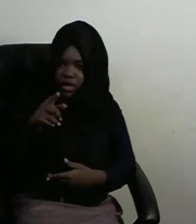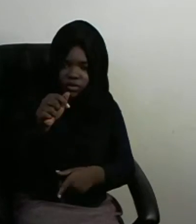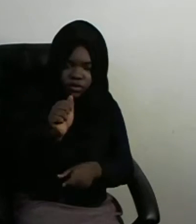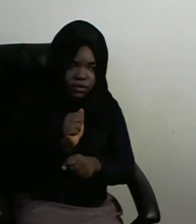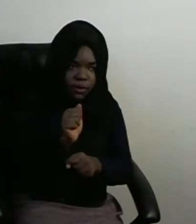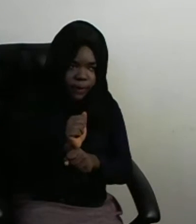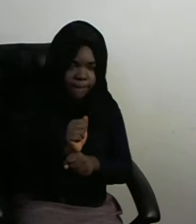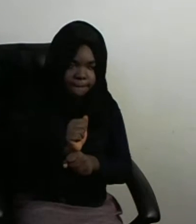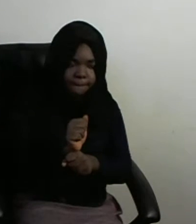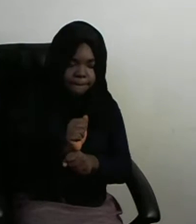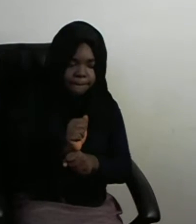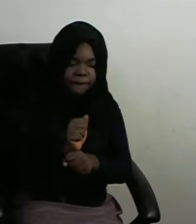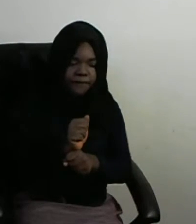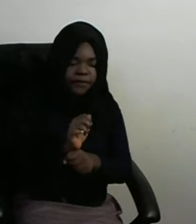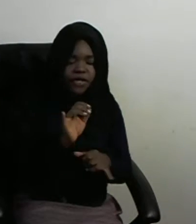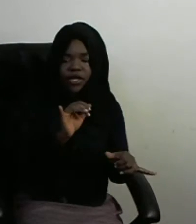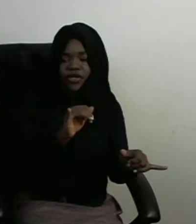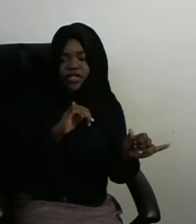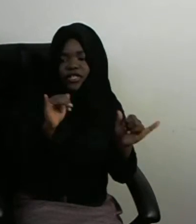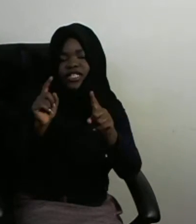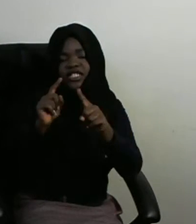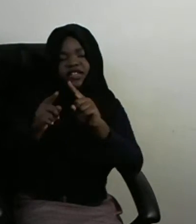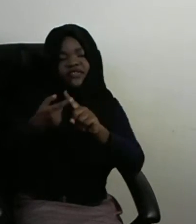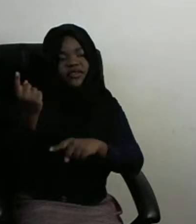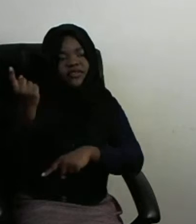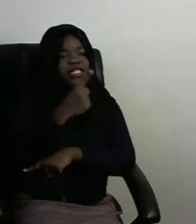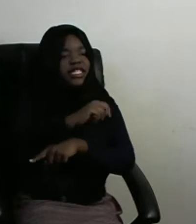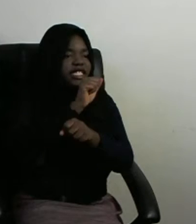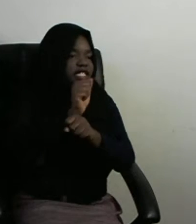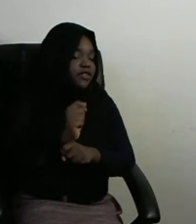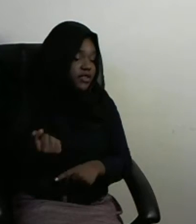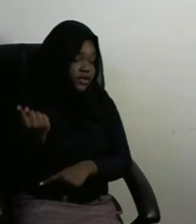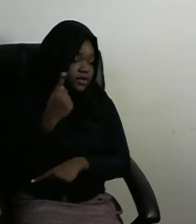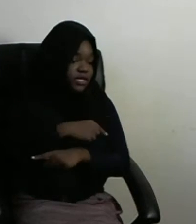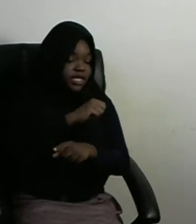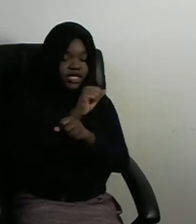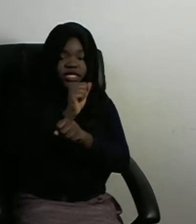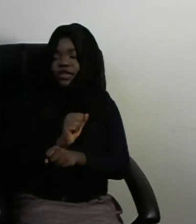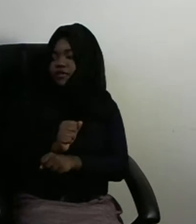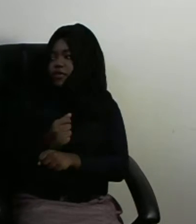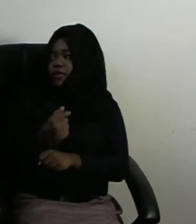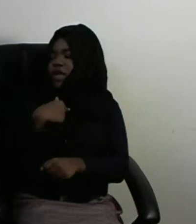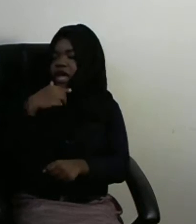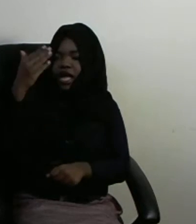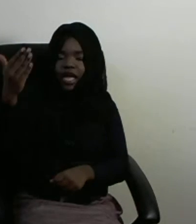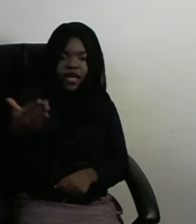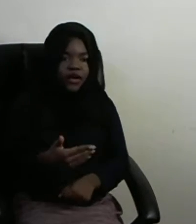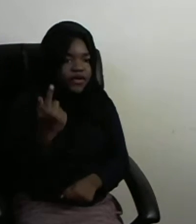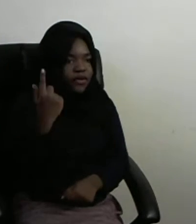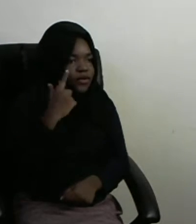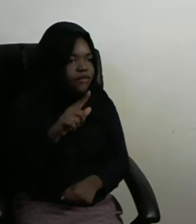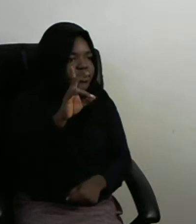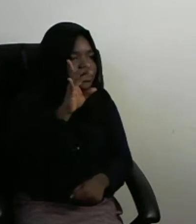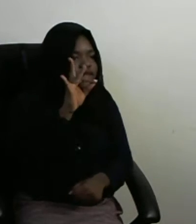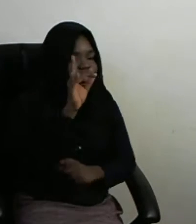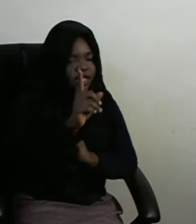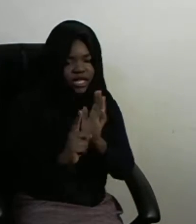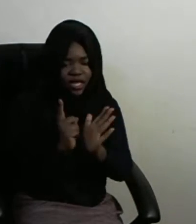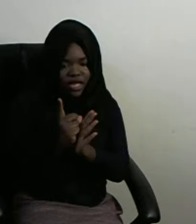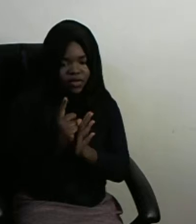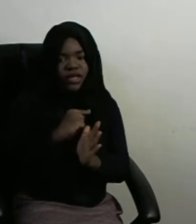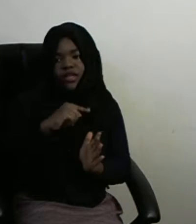you, it was a different from today's slavery. In today's slavery, I hire you for the 7-8 hours I